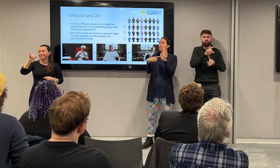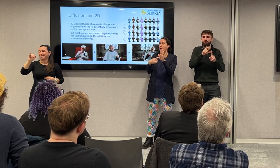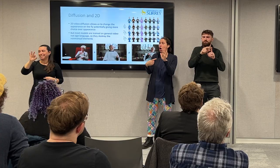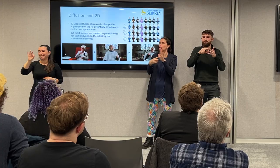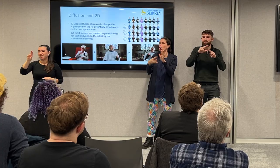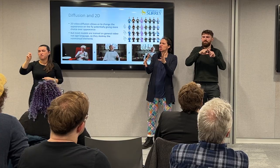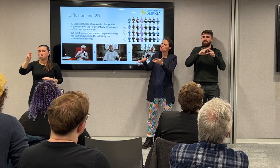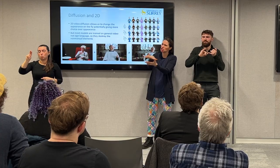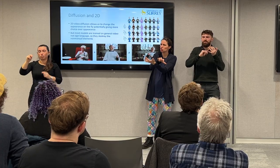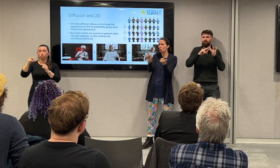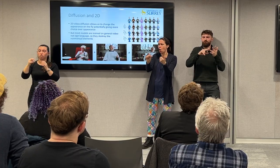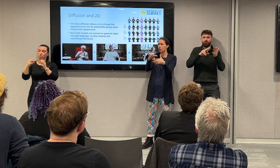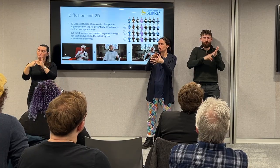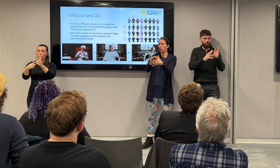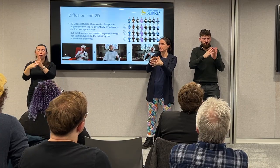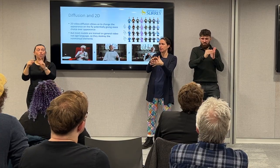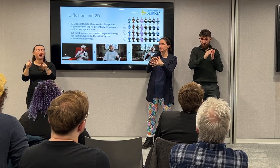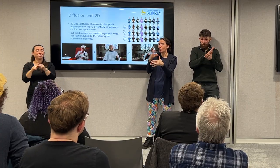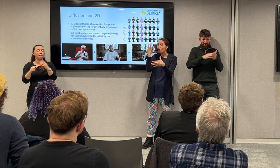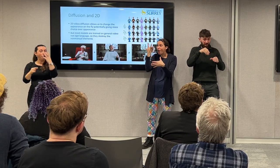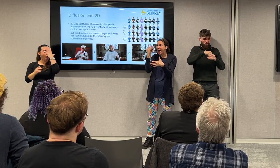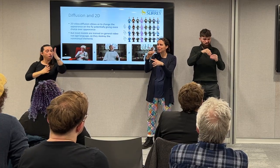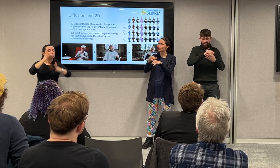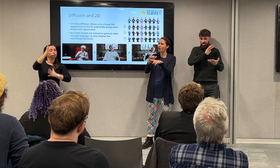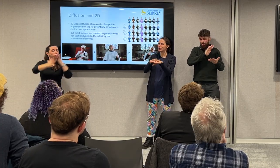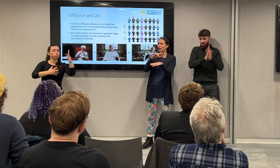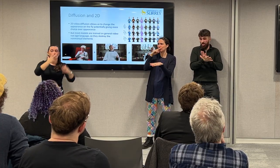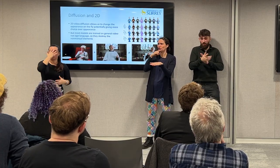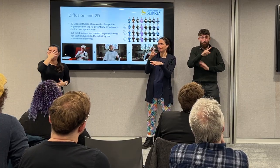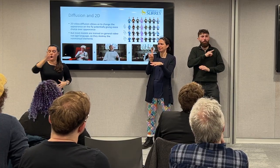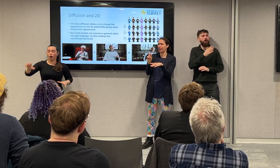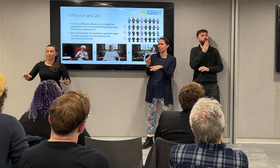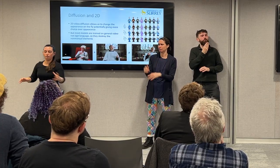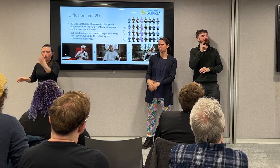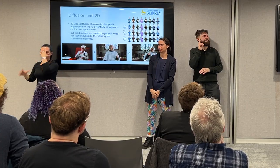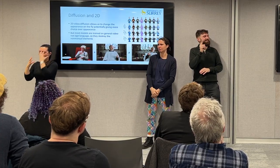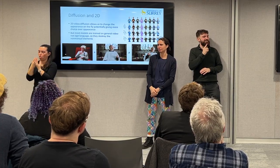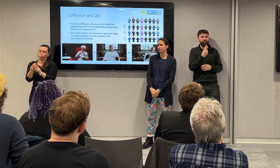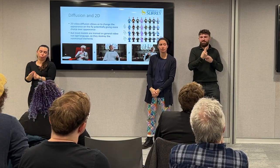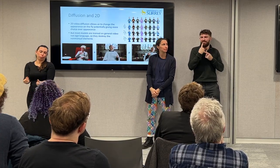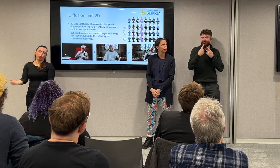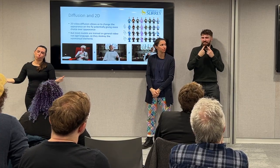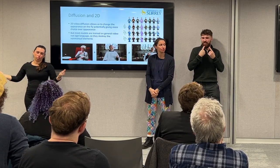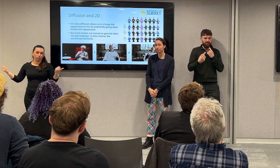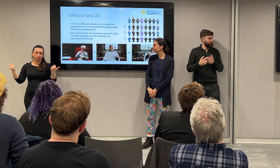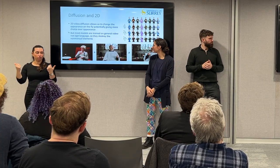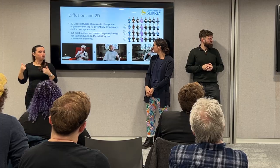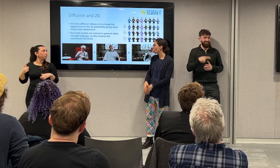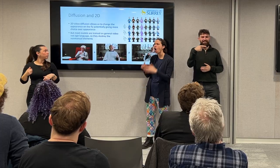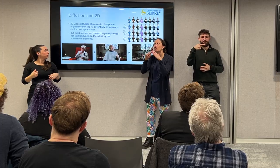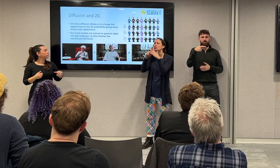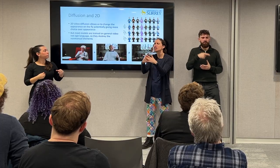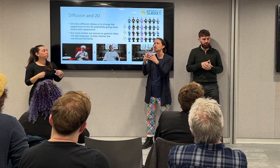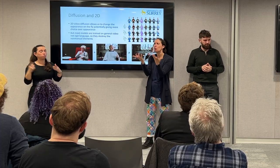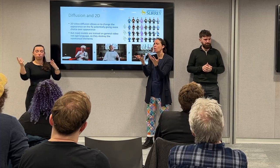the content, right? Because it was trained on hearing data. Now, this came from this. So I'll play you the